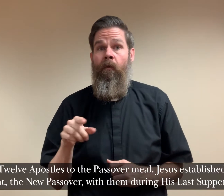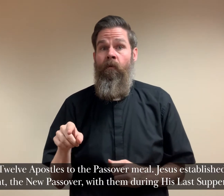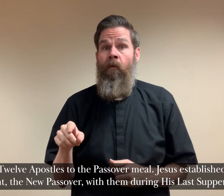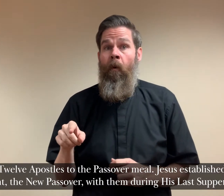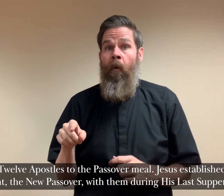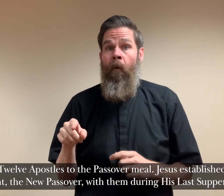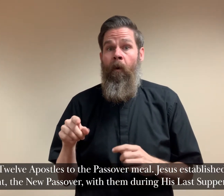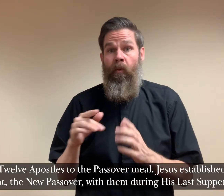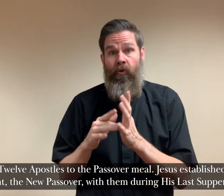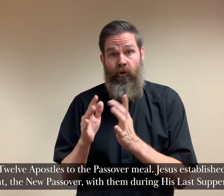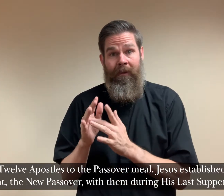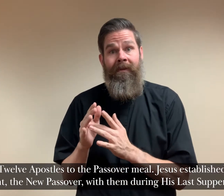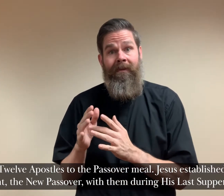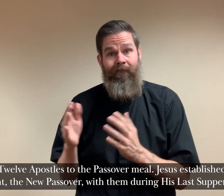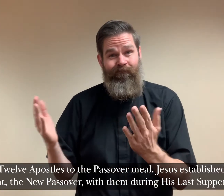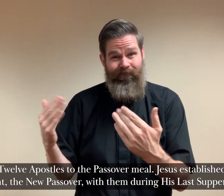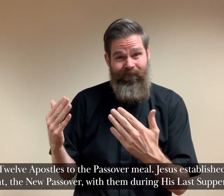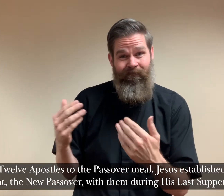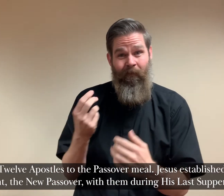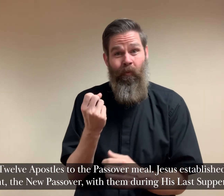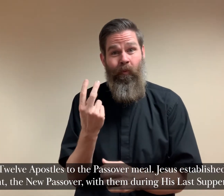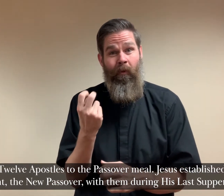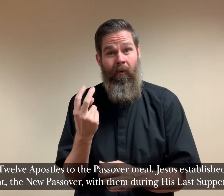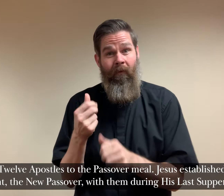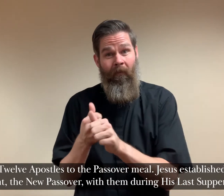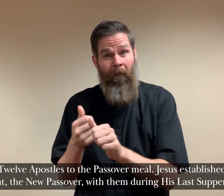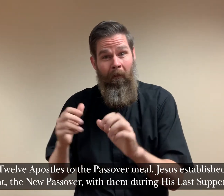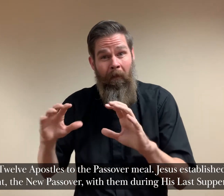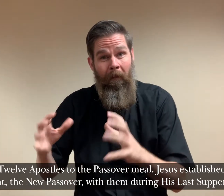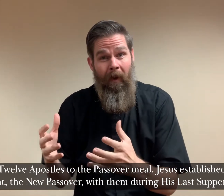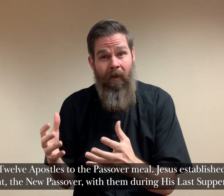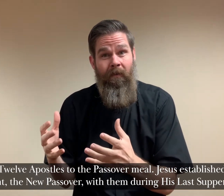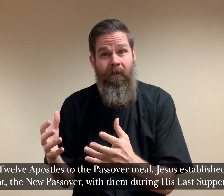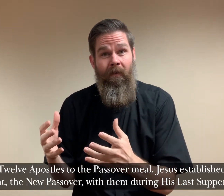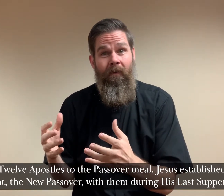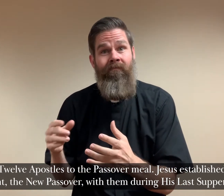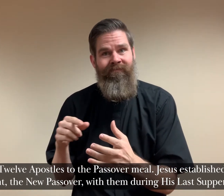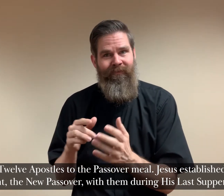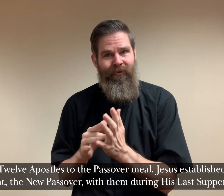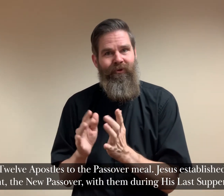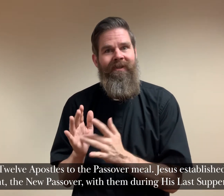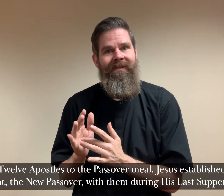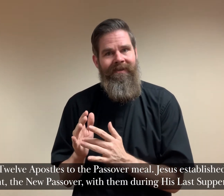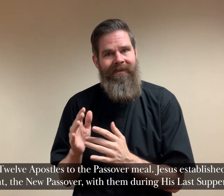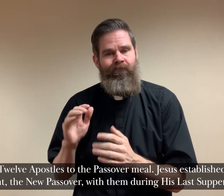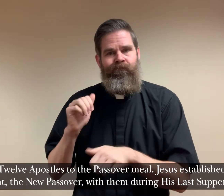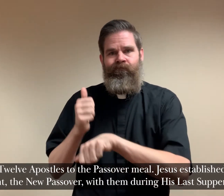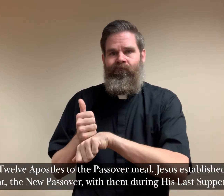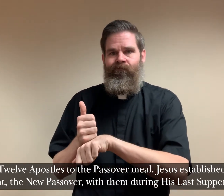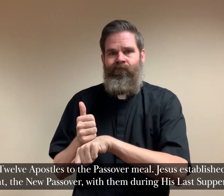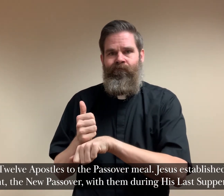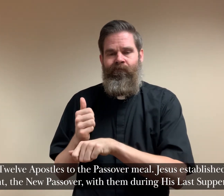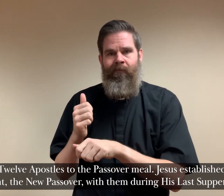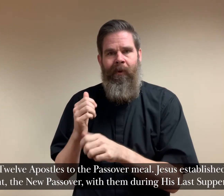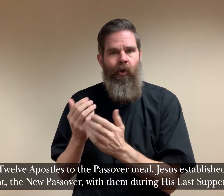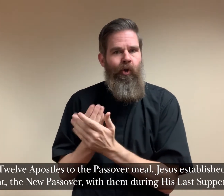Jesus invited his 12 apostles to the Passover meal. Jesus established the new covenant, the new